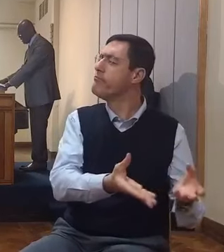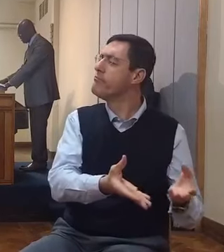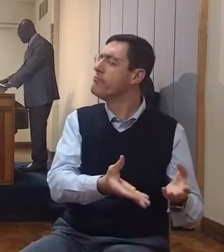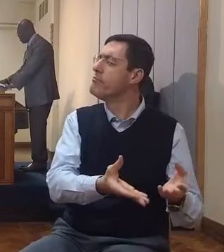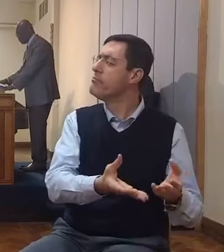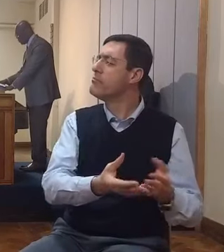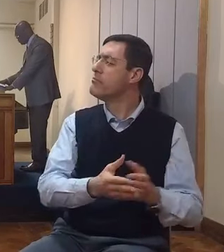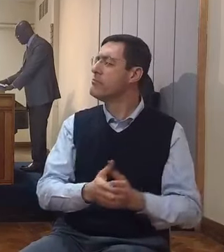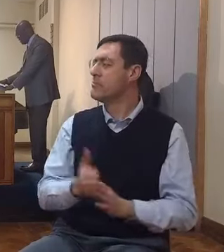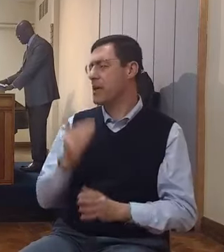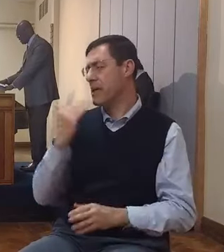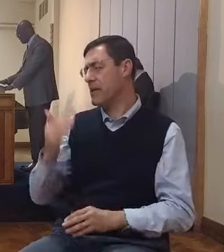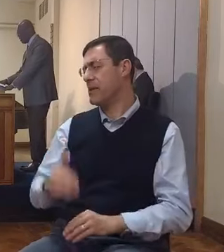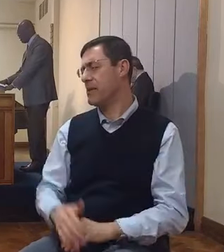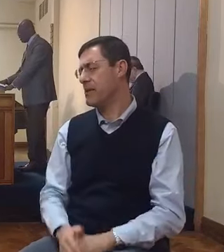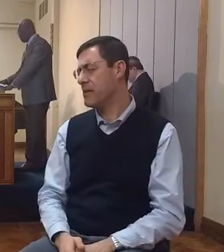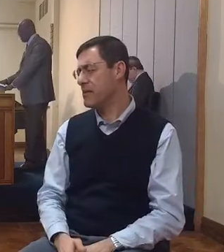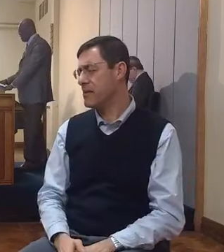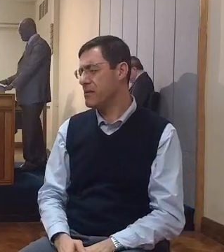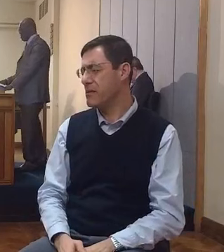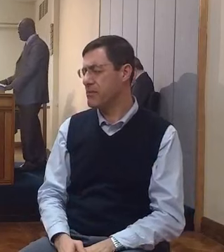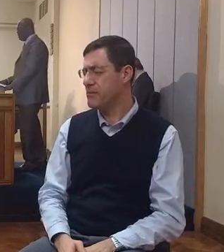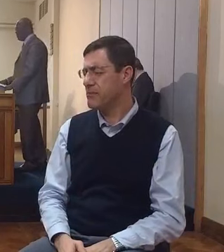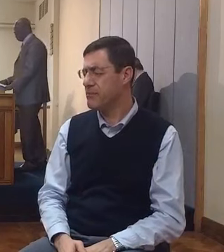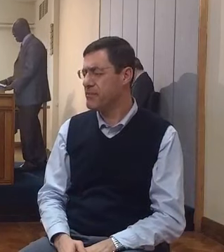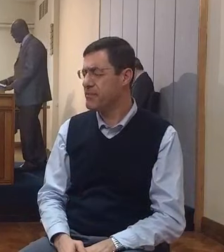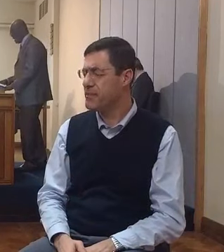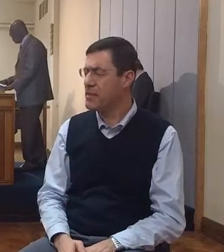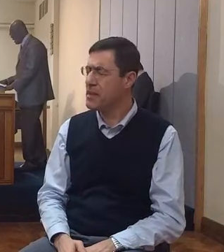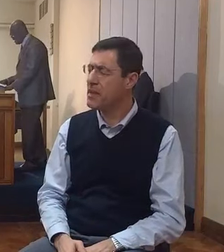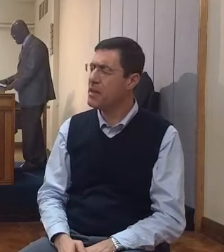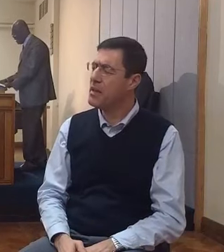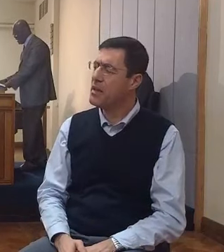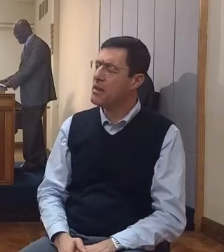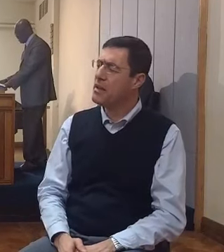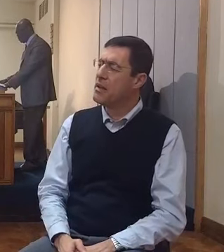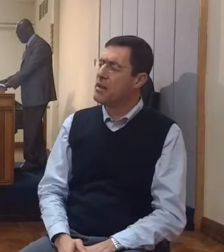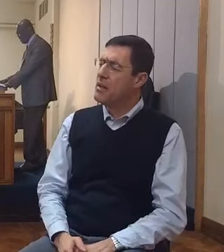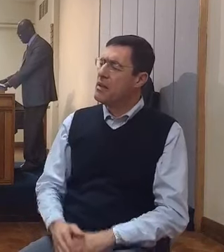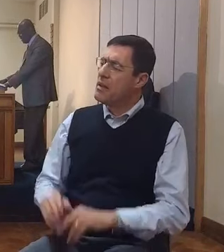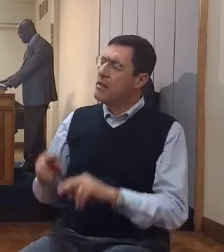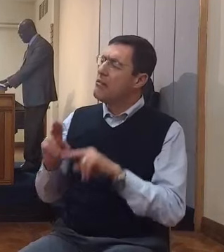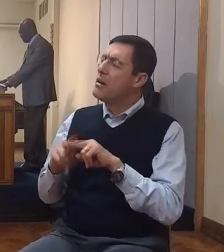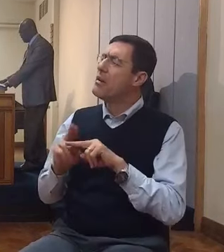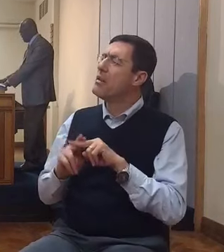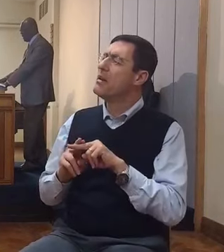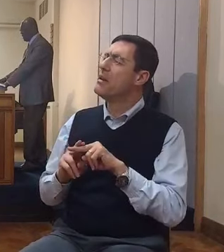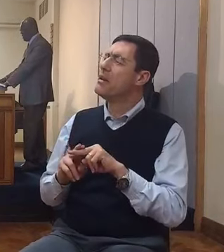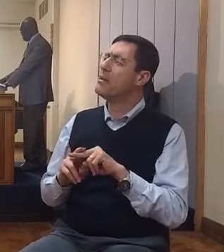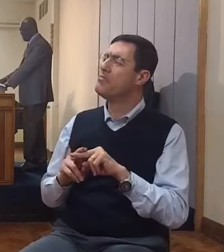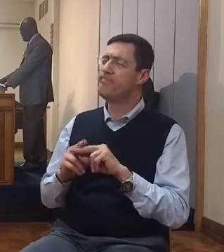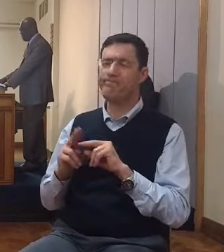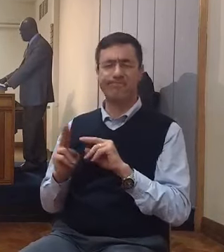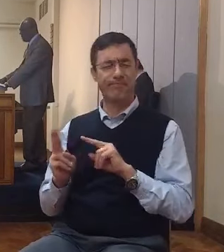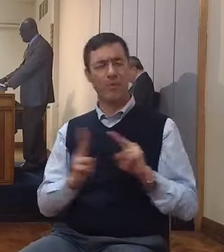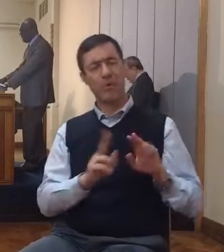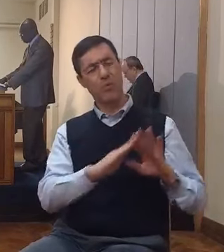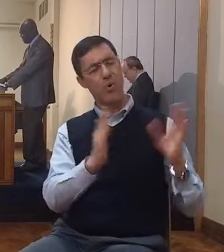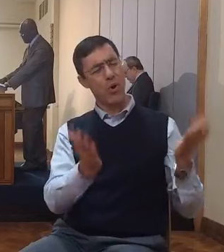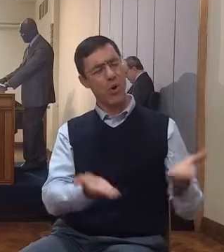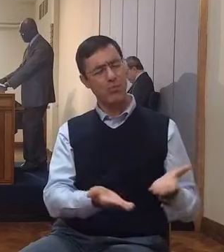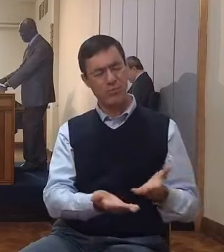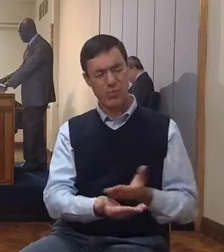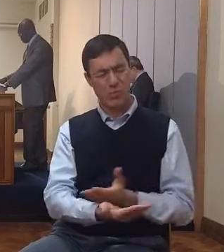further. Oh, Lord our God, we see many tragedies in our world. We hear of